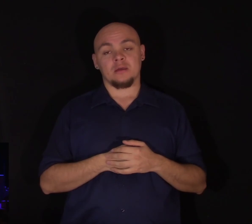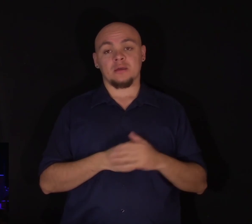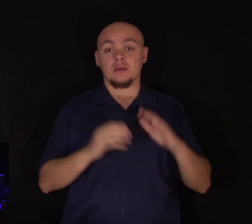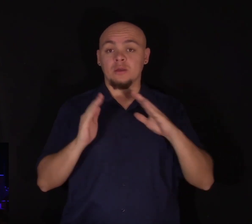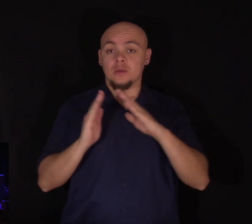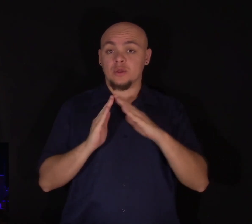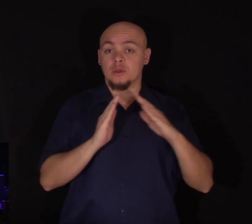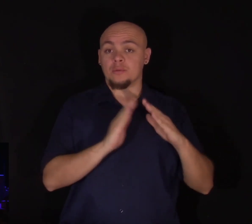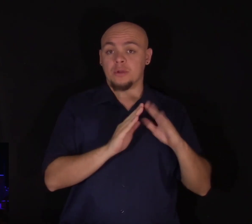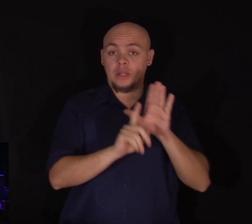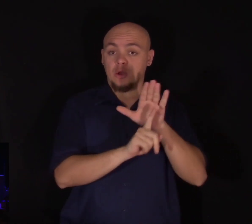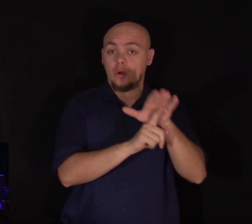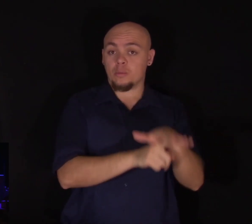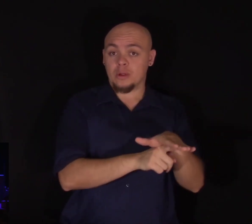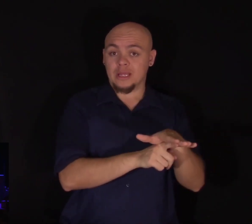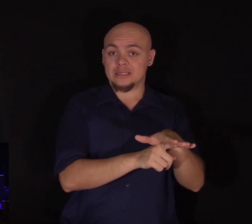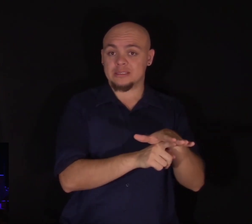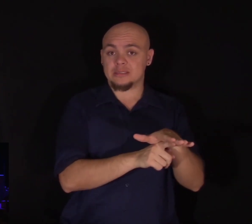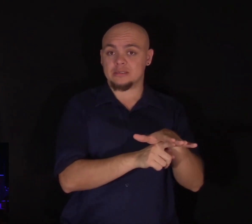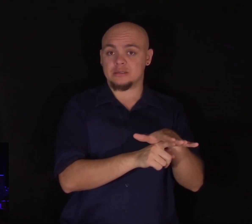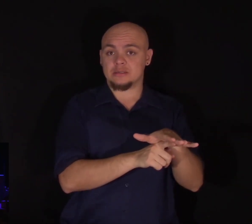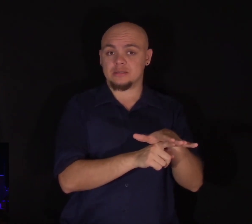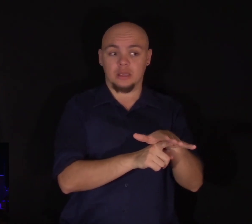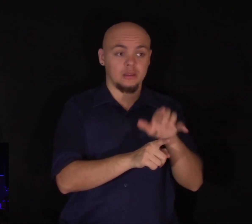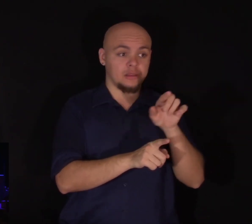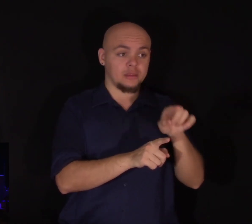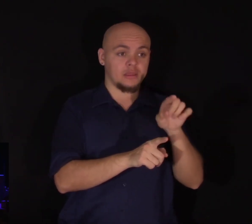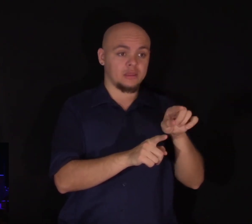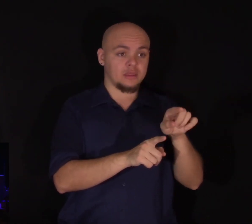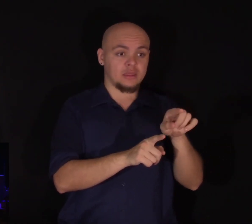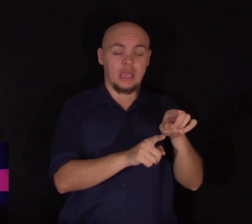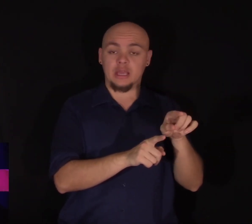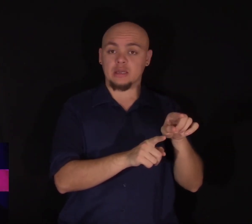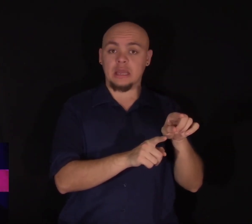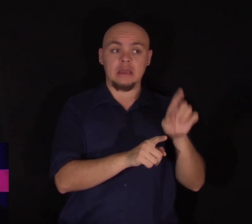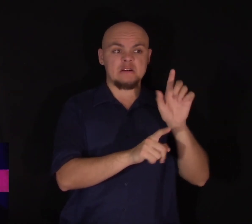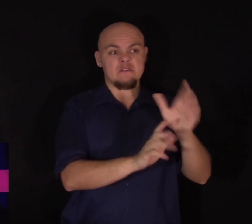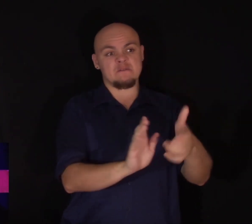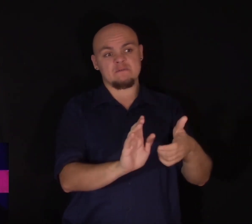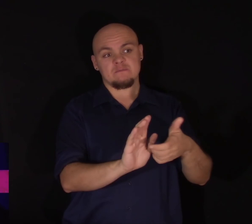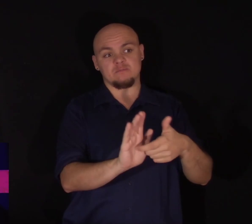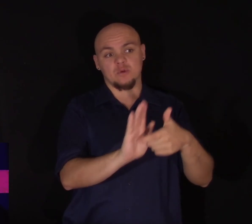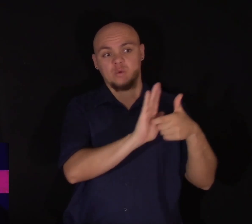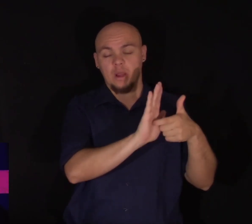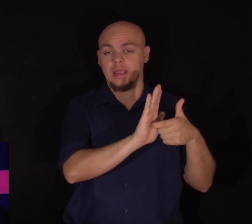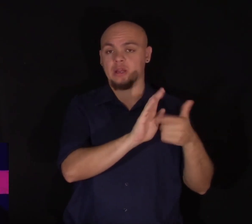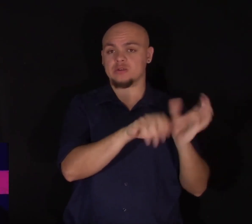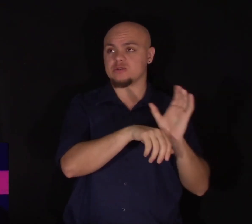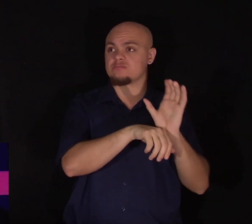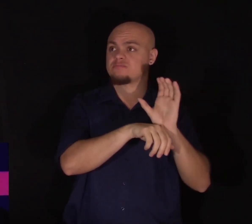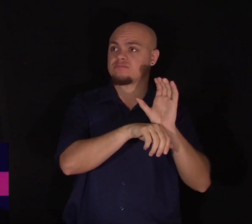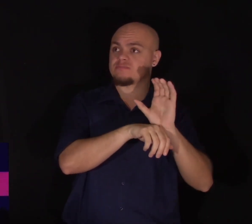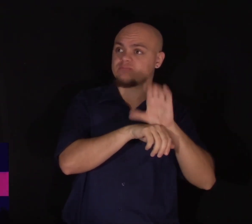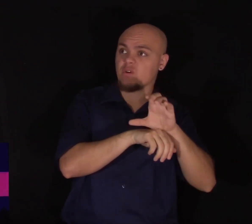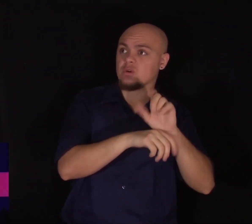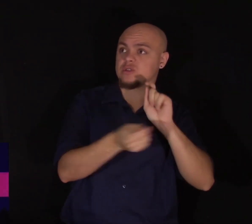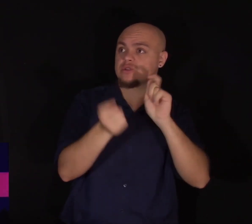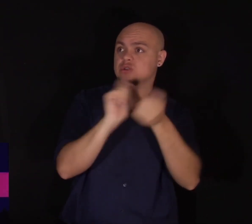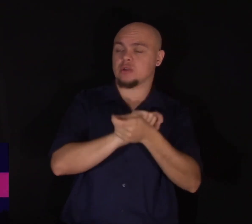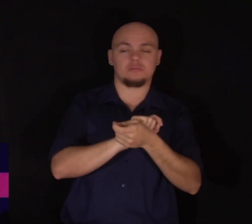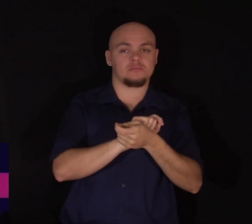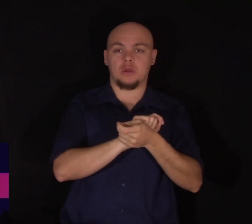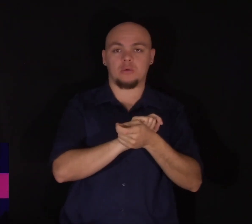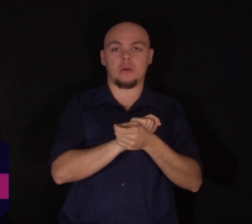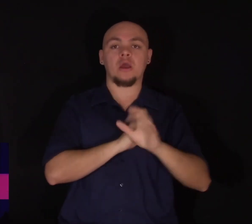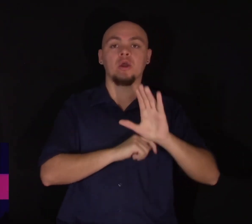Communities that are oppressed should not be left to dismantle the thing that's been built against them. You have to listen to your privilege, learn about it, and